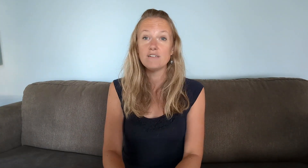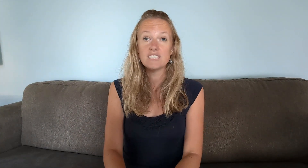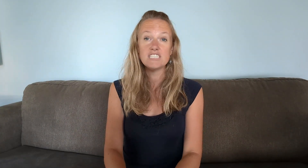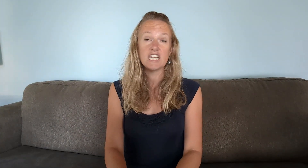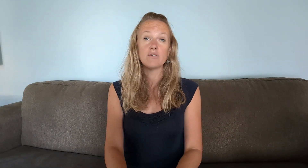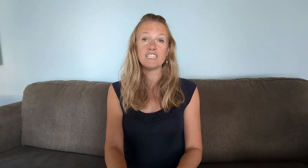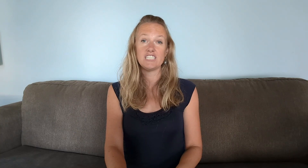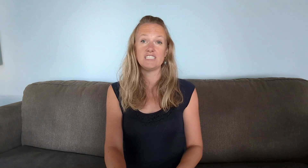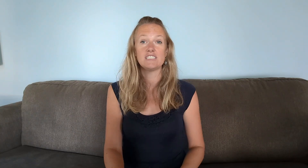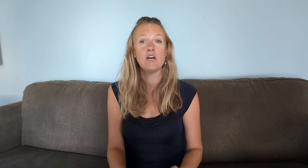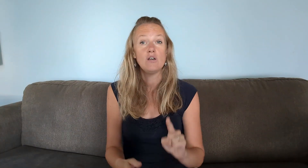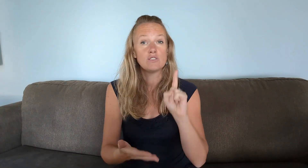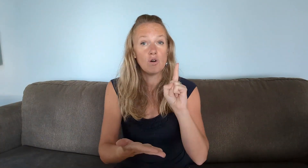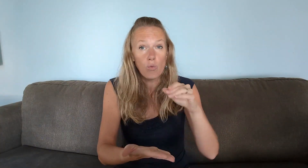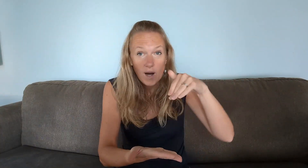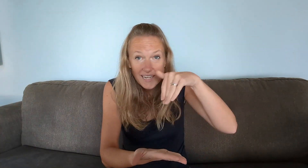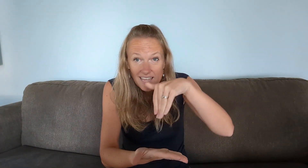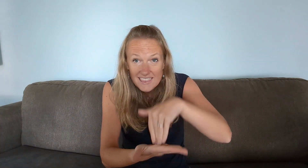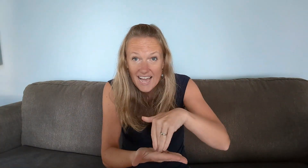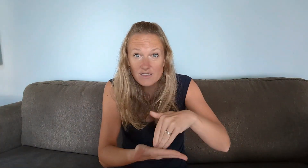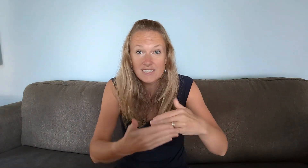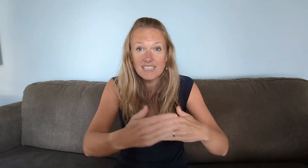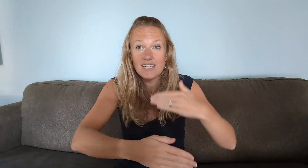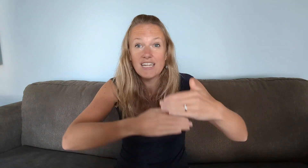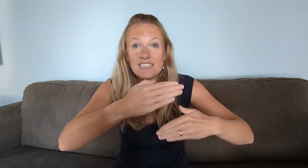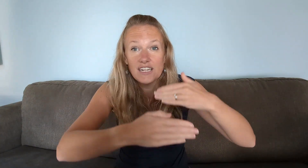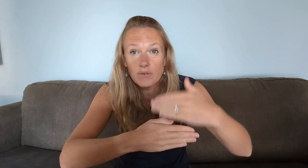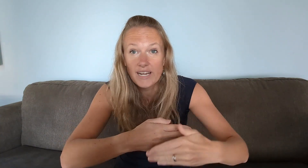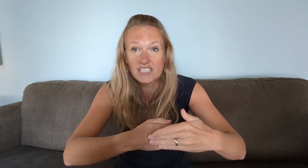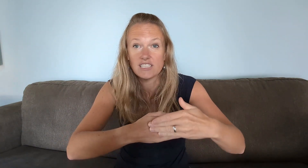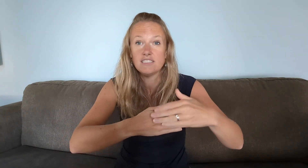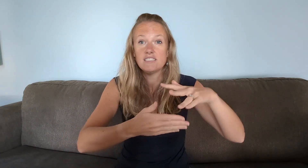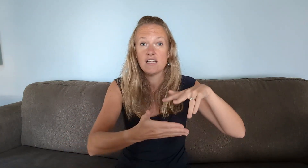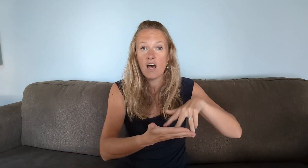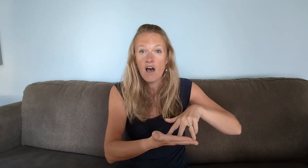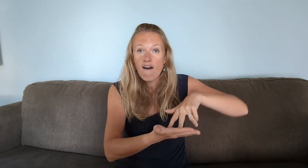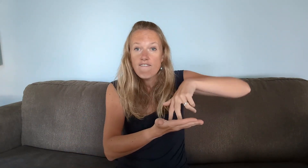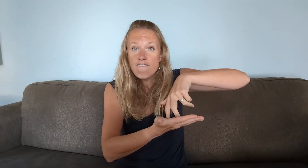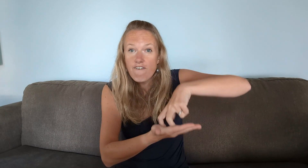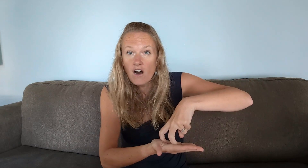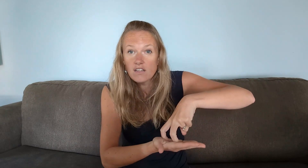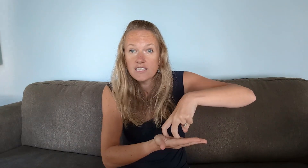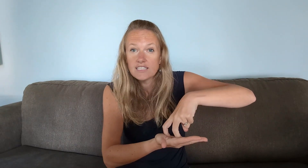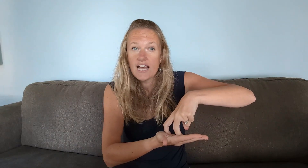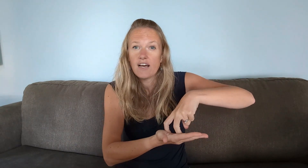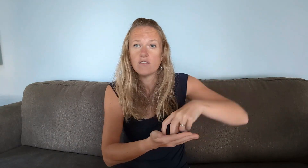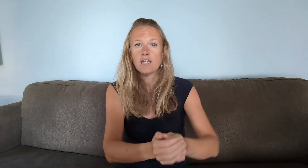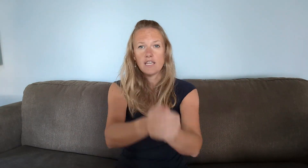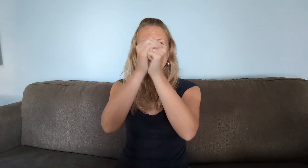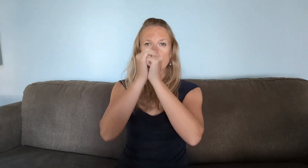1,000 generations. So 1,000 generations falling down in